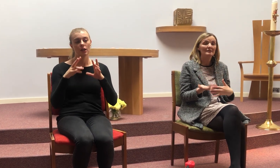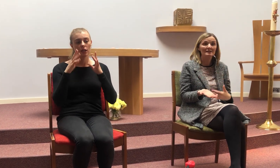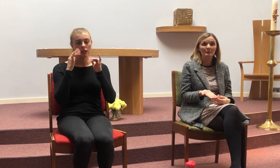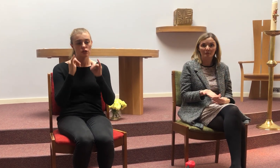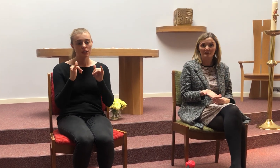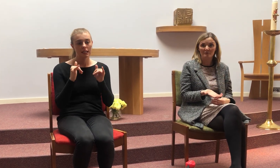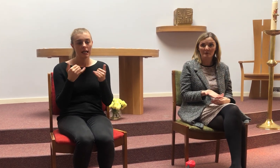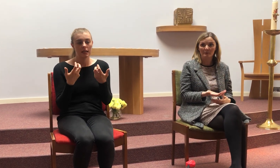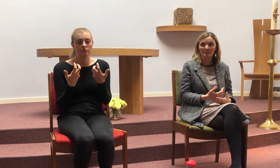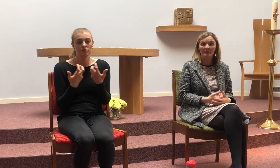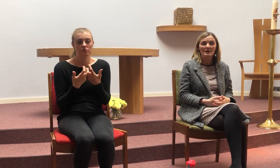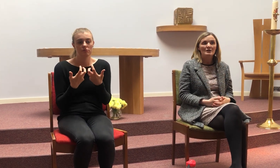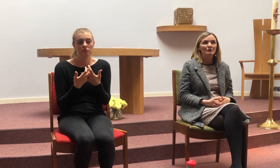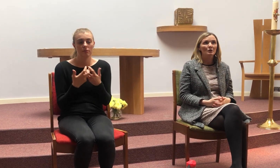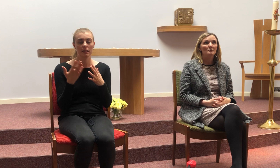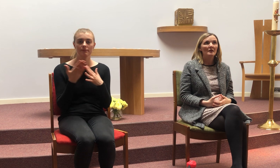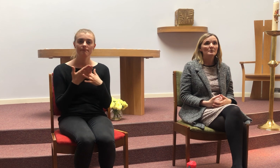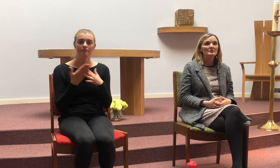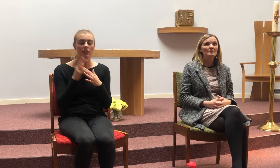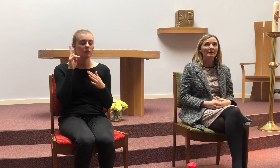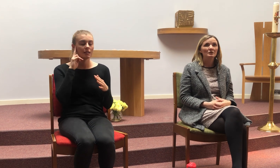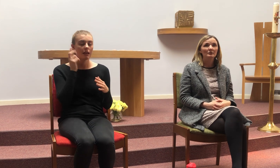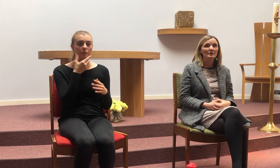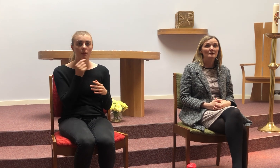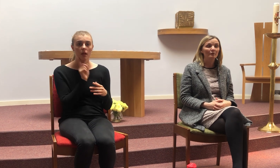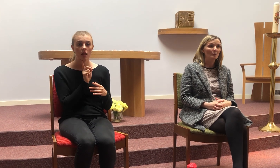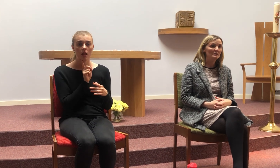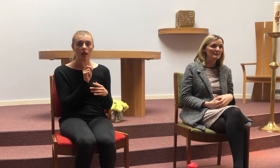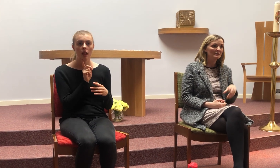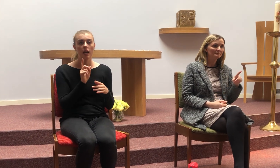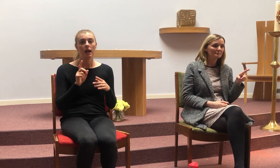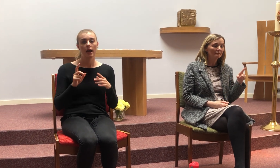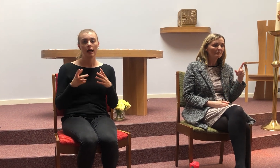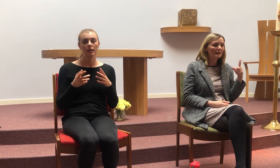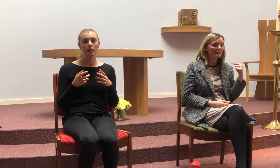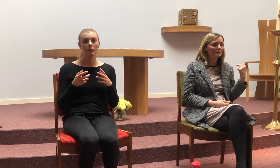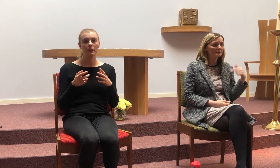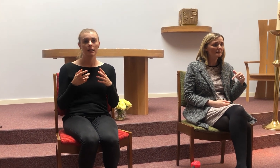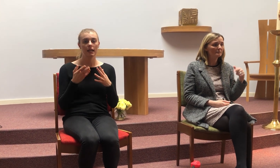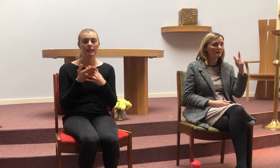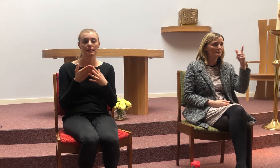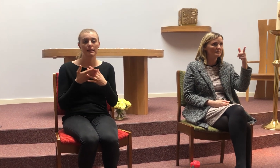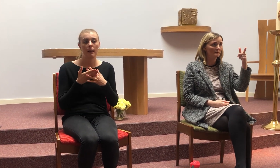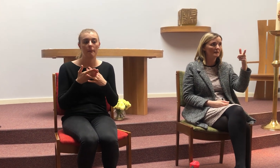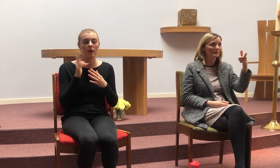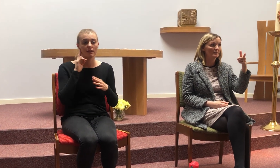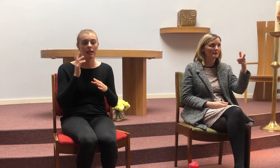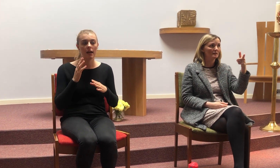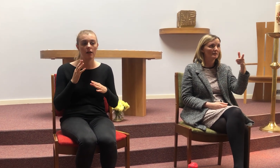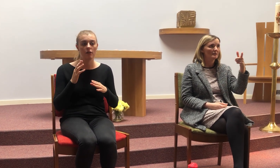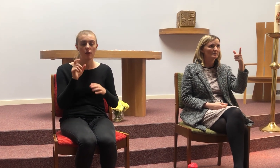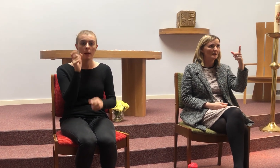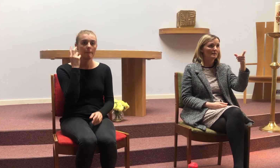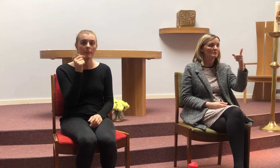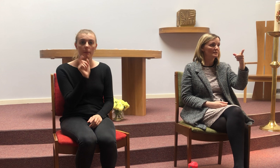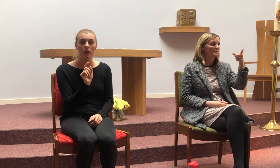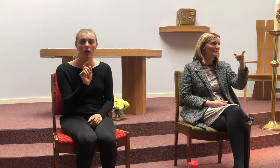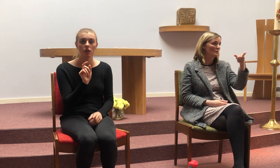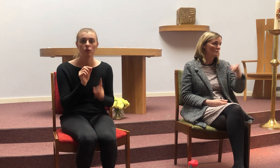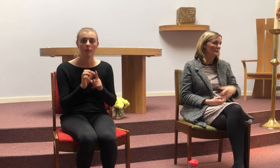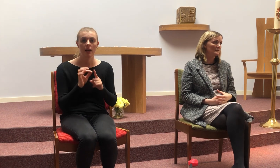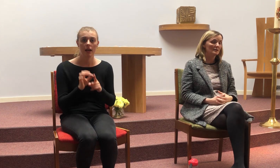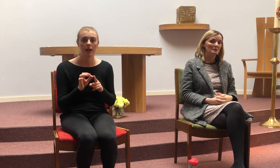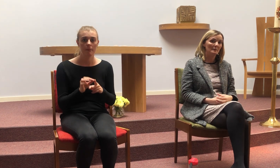and more accessible for deaf people. So that was back in 2014, and at the time I was a PA to